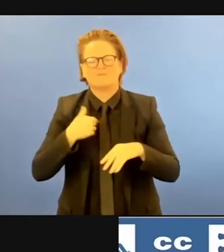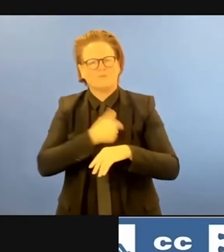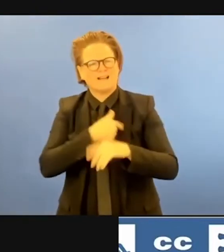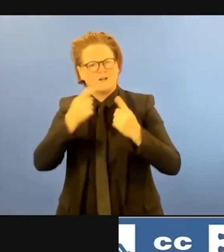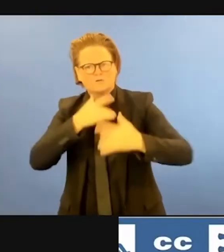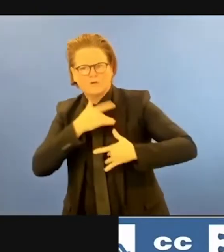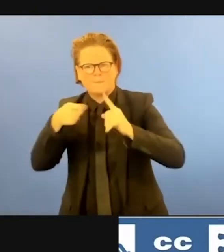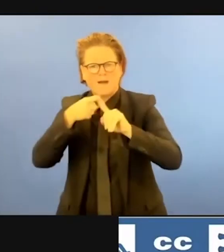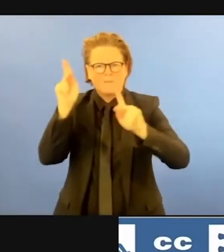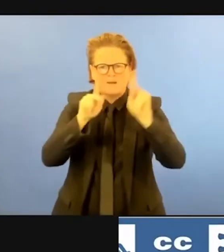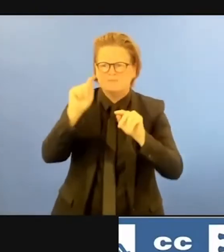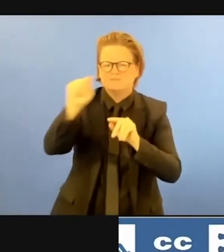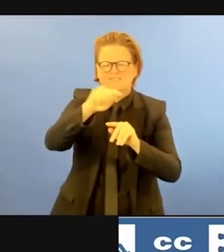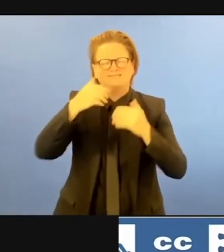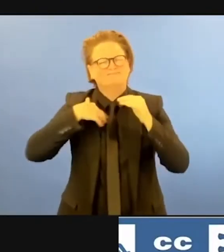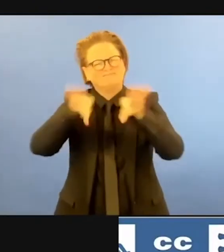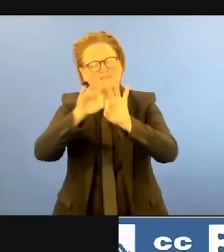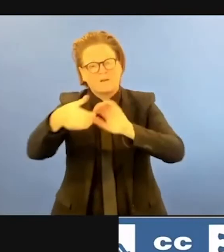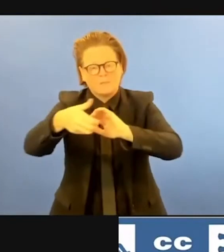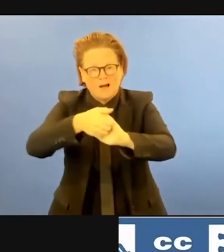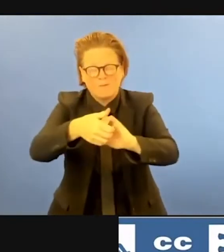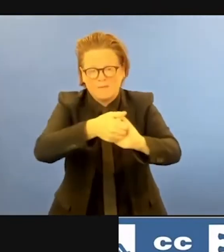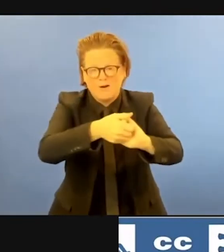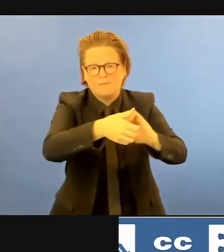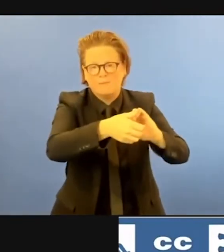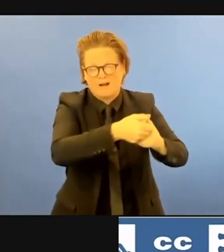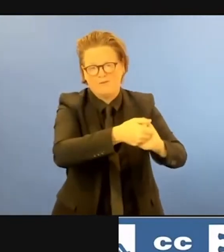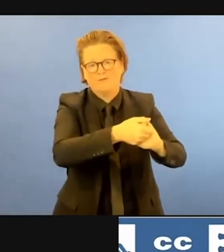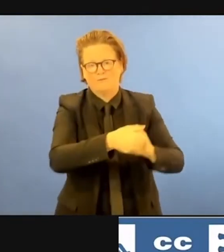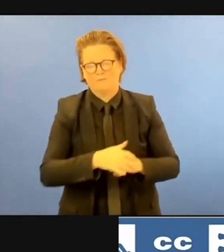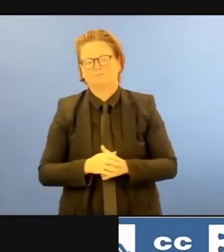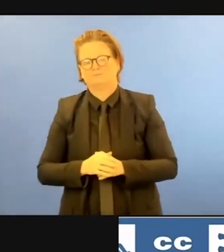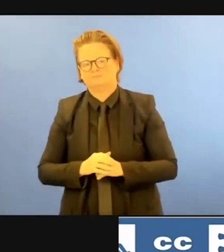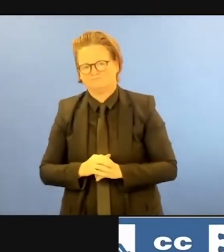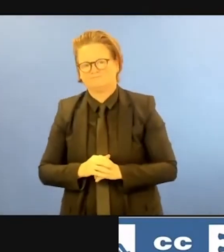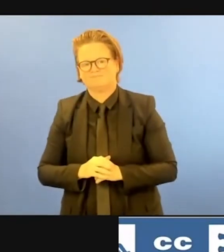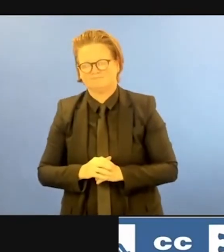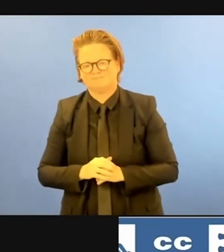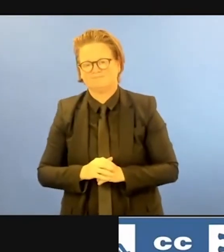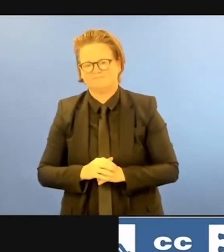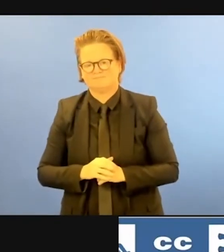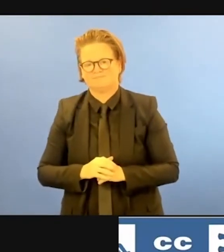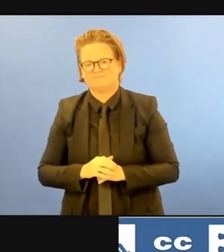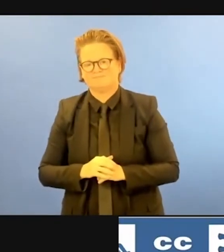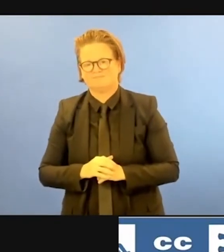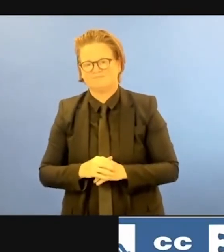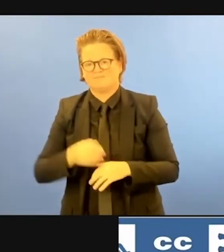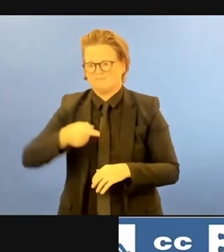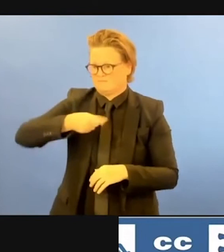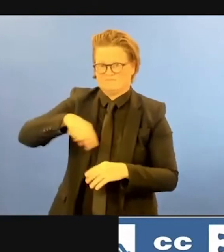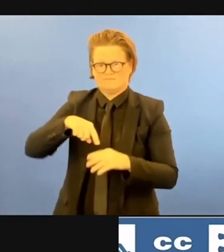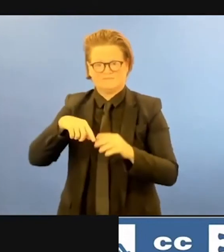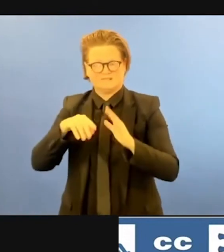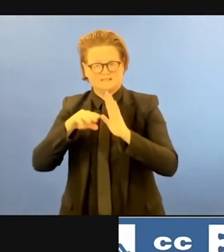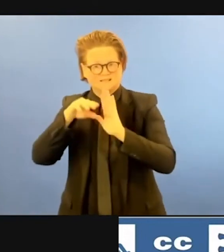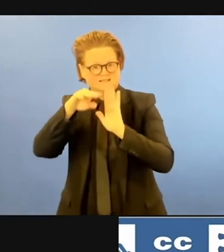yes, there is work on trying to develop lists that we can, reach out to specific individuals to